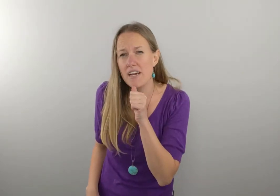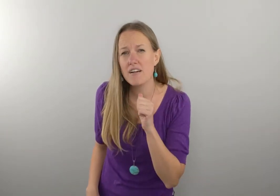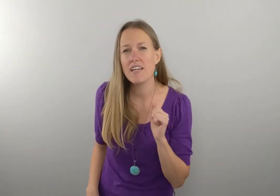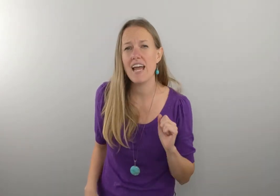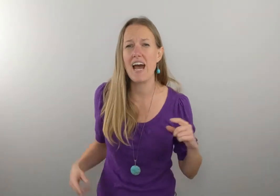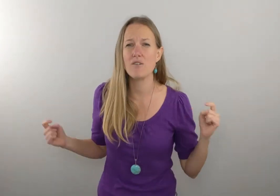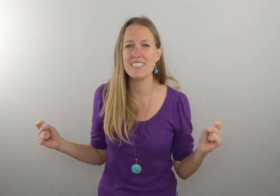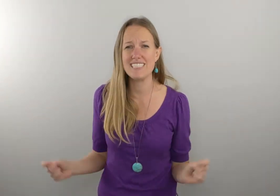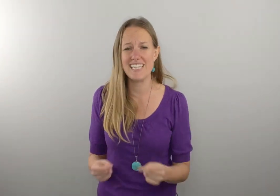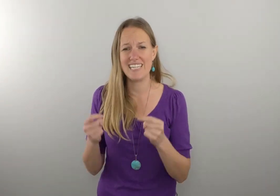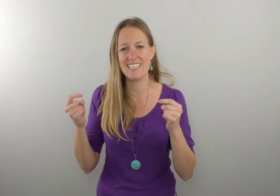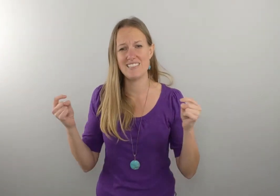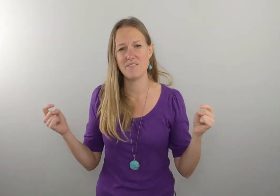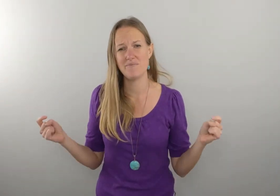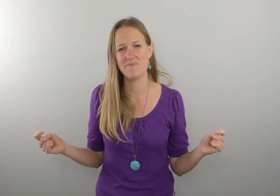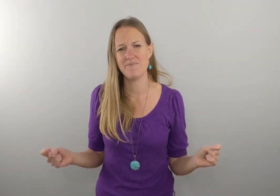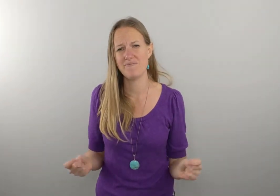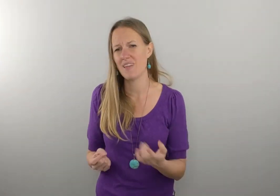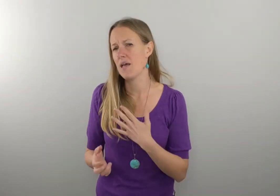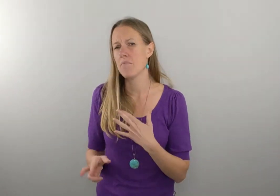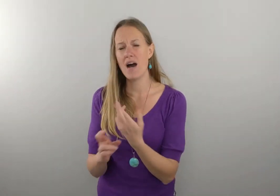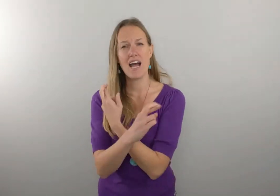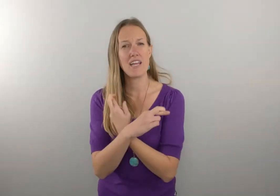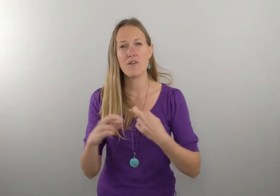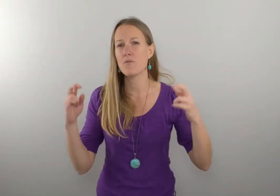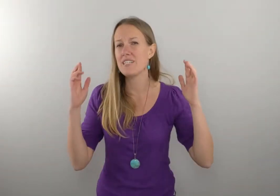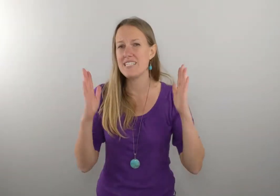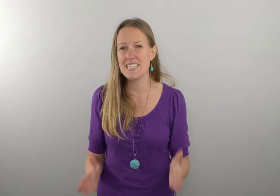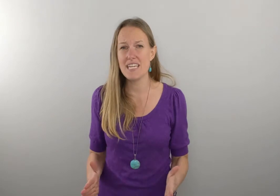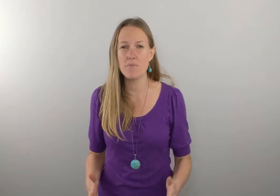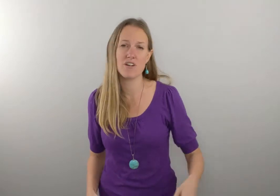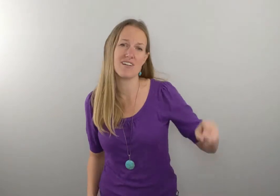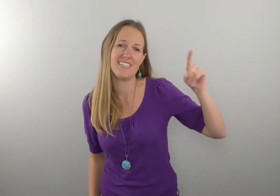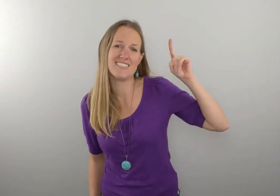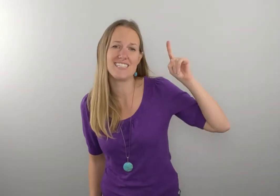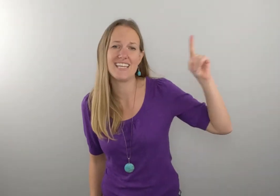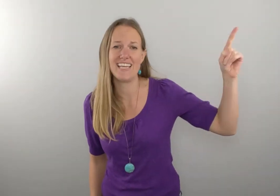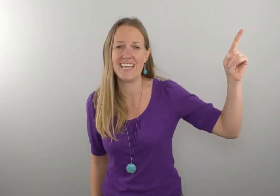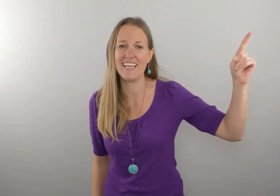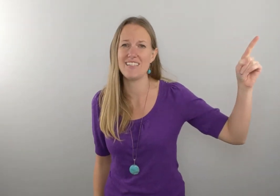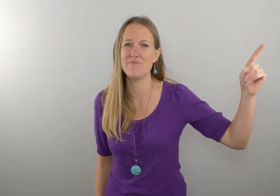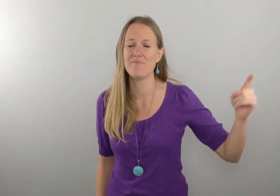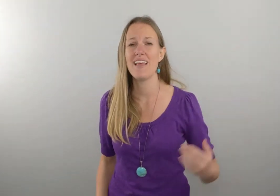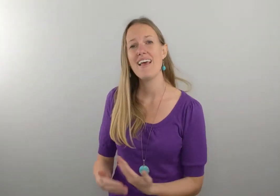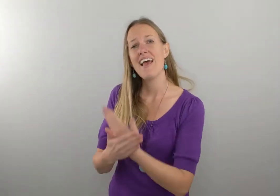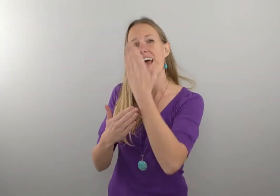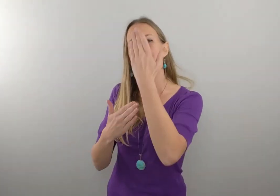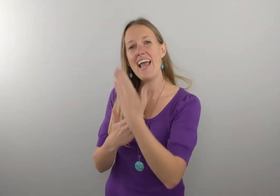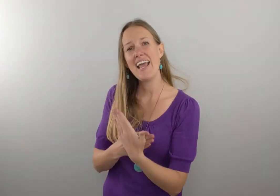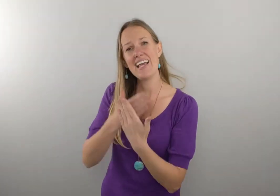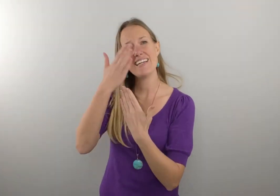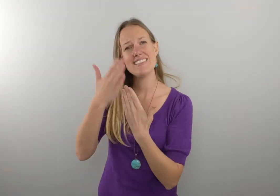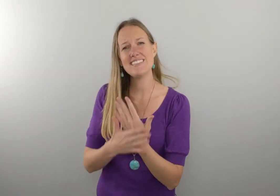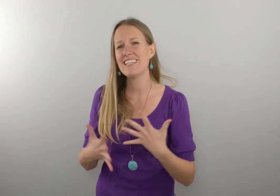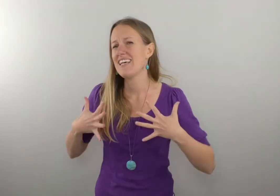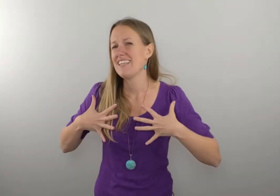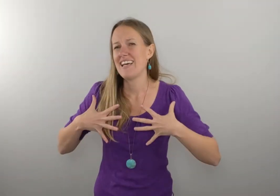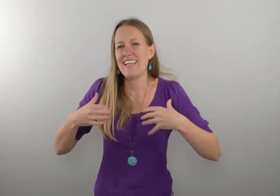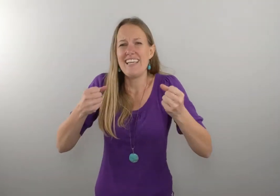bearing our sin, my Redeemer is he. Hands that